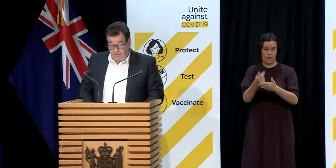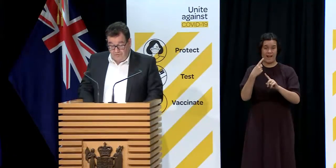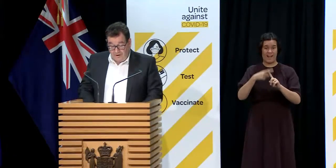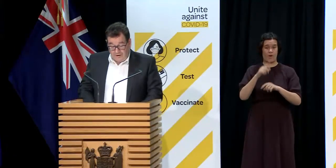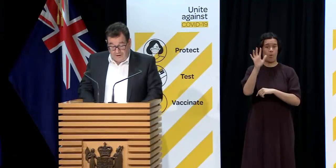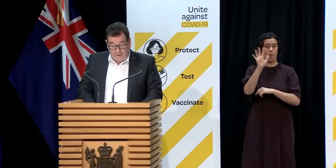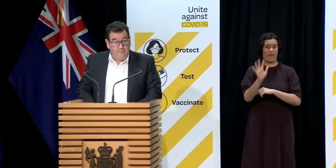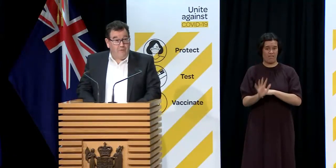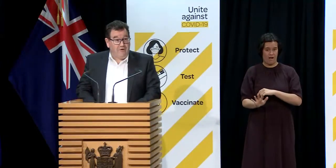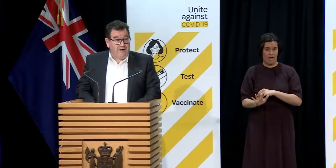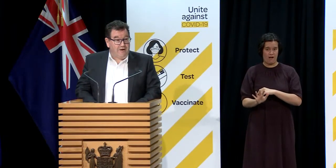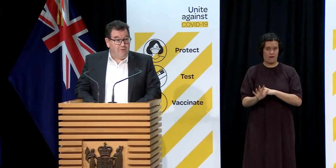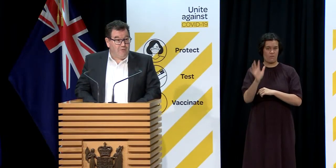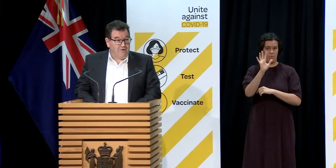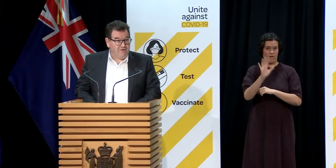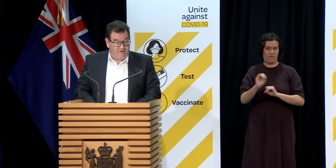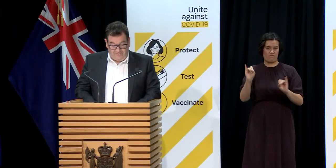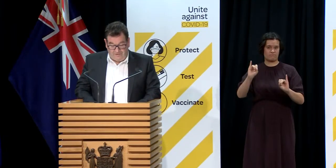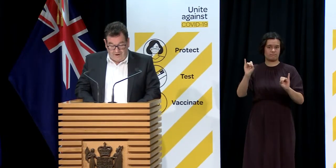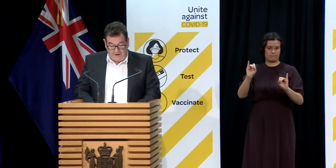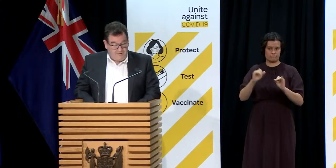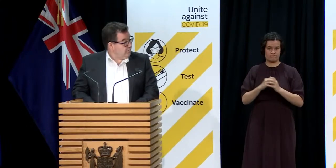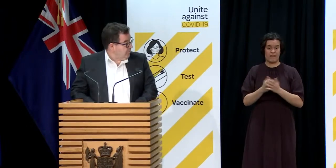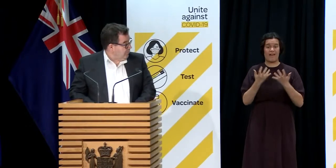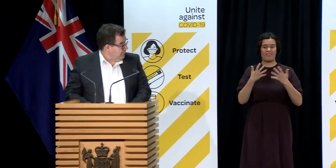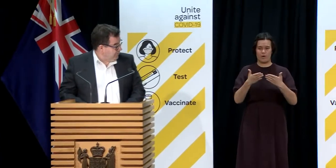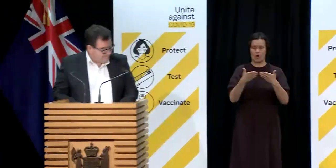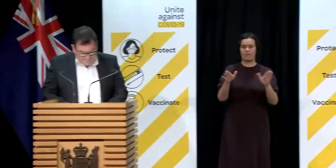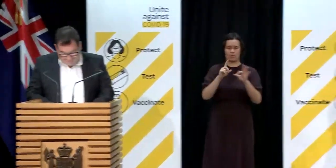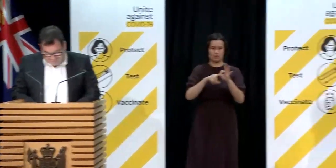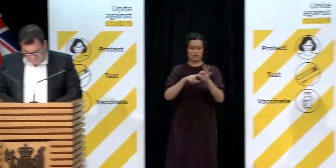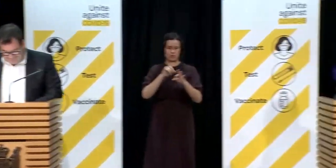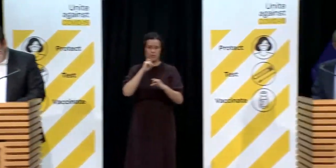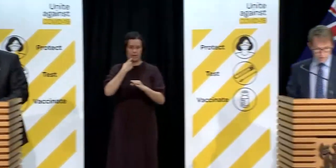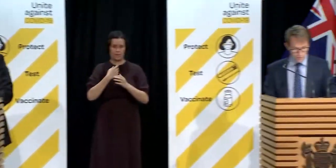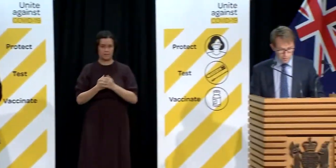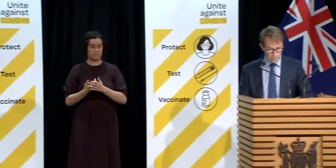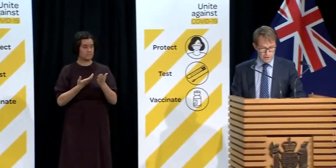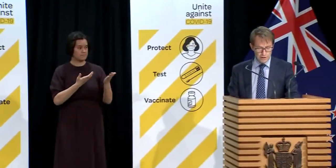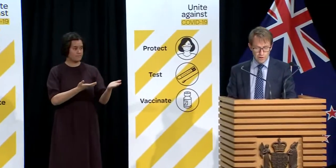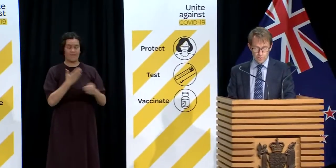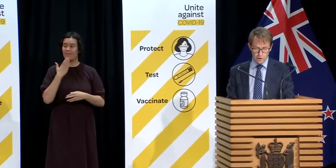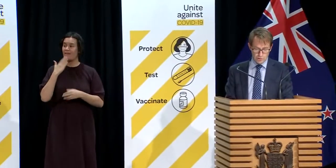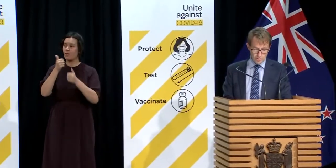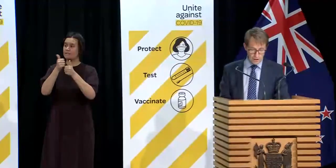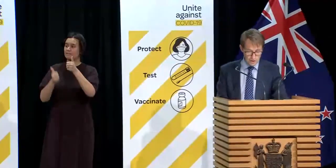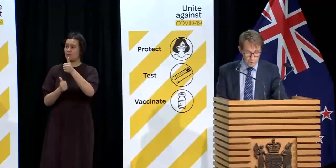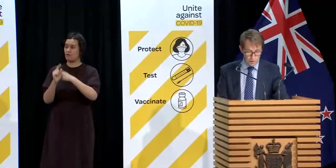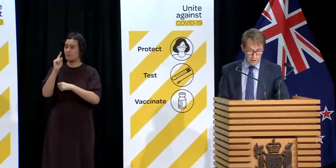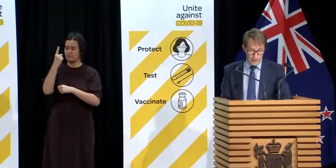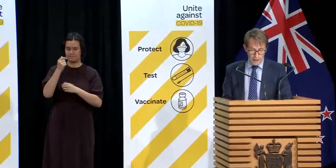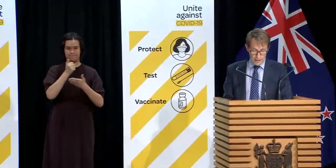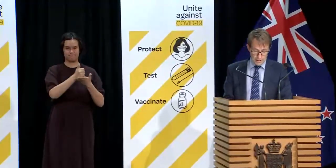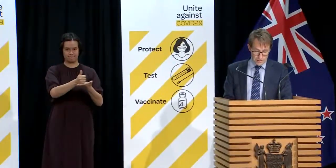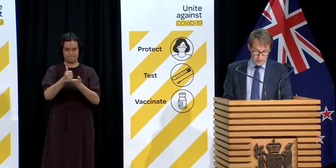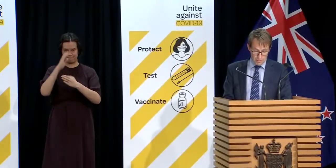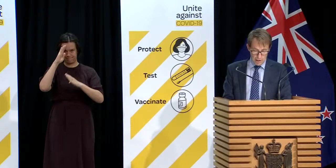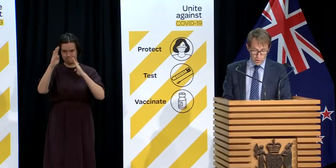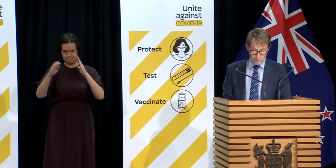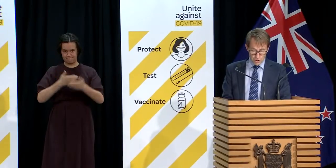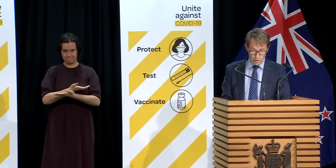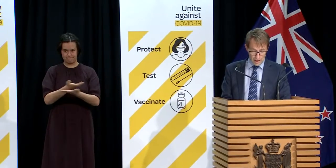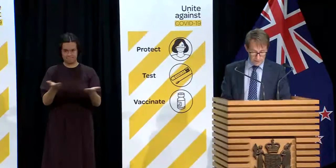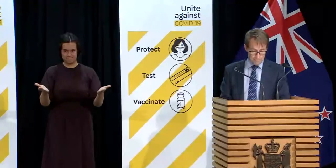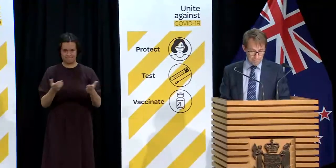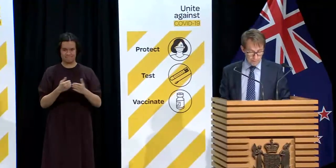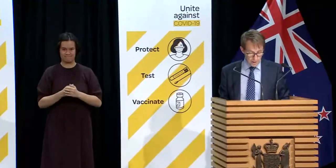weather issues before taking your questions. Dr. Bloomfield. Thank you, Deputy Prime Minister. Kia ora koutou katoa and